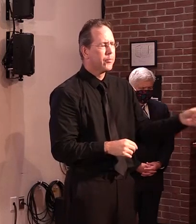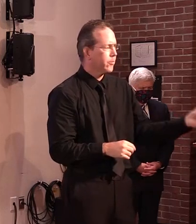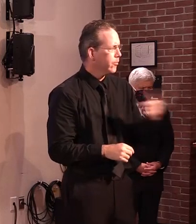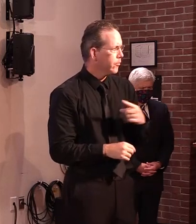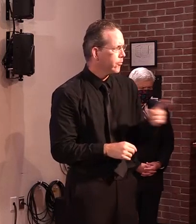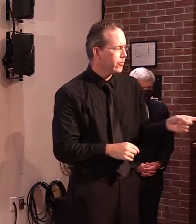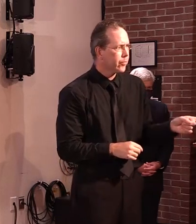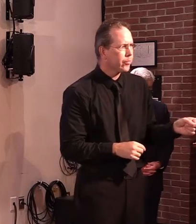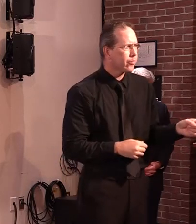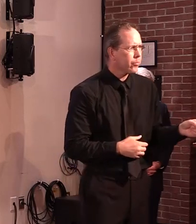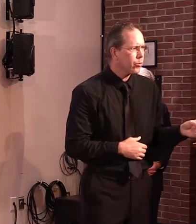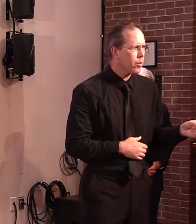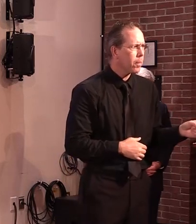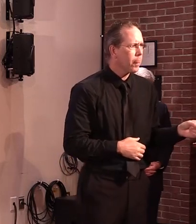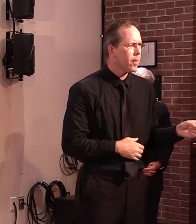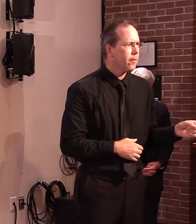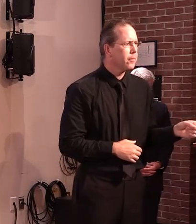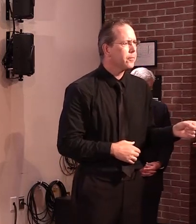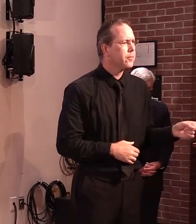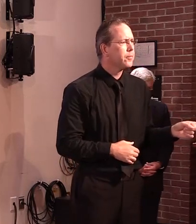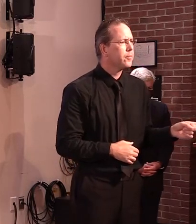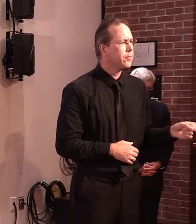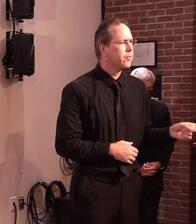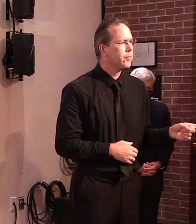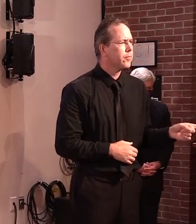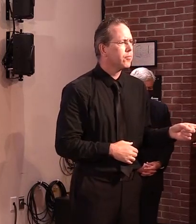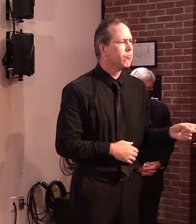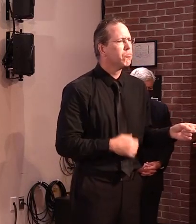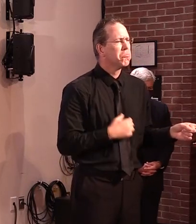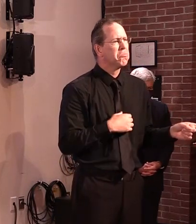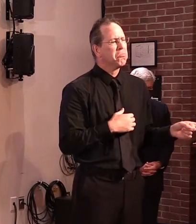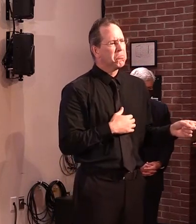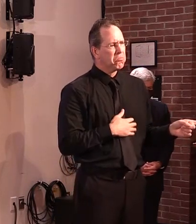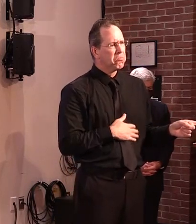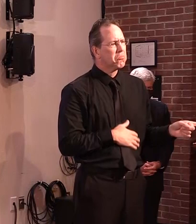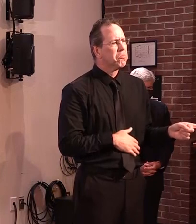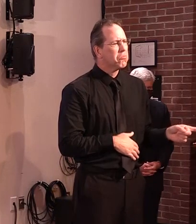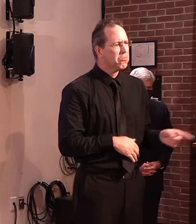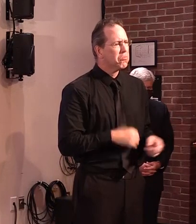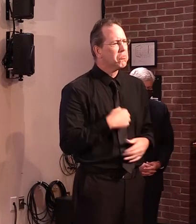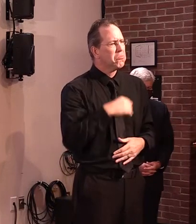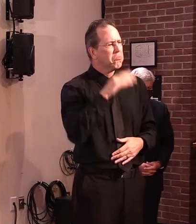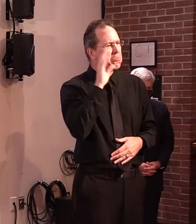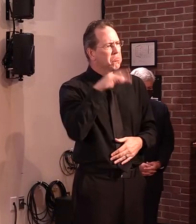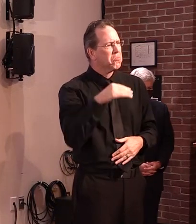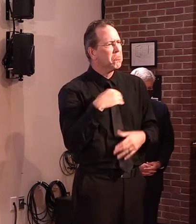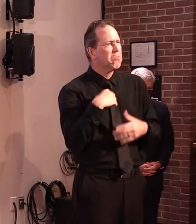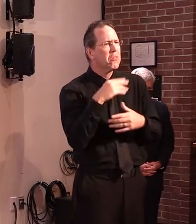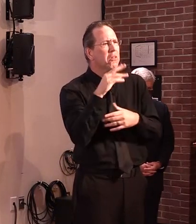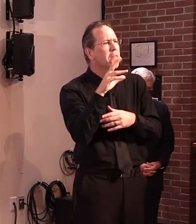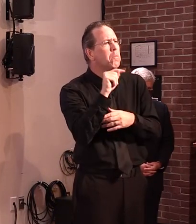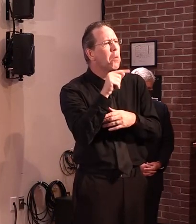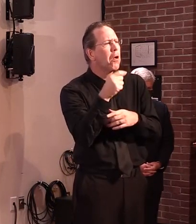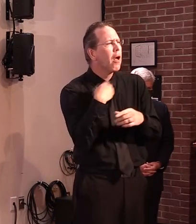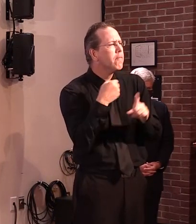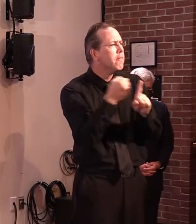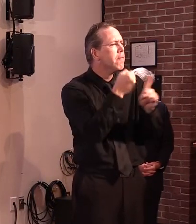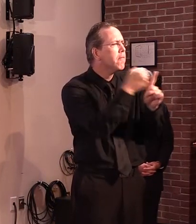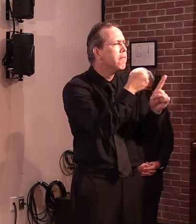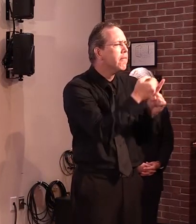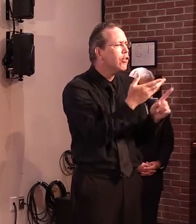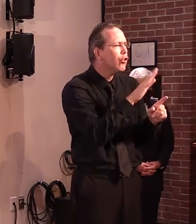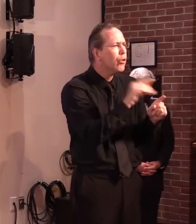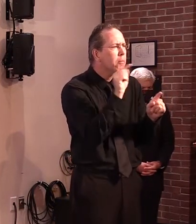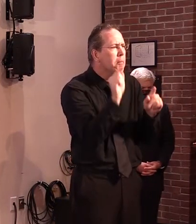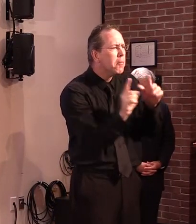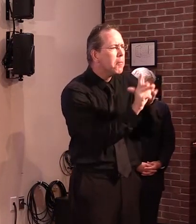in Vermont, but I'm wondering if you have any advice for Vermonters as we, anticipate a potential second wave of